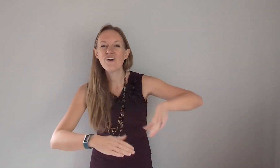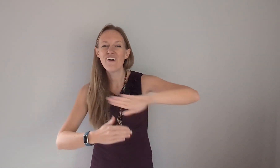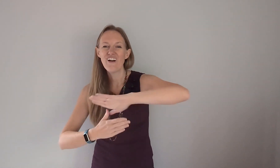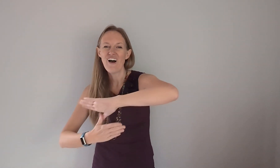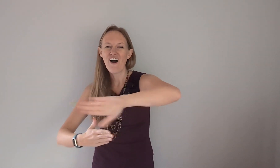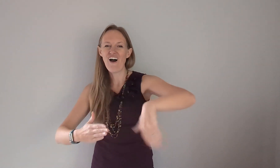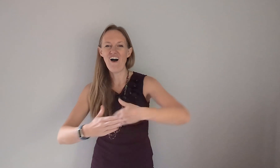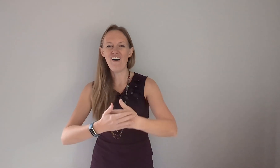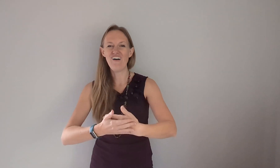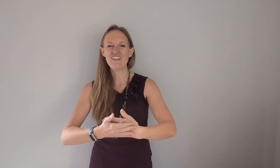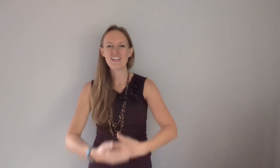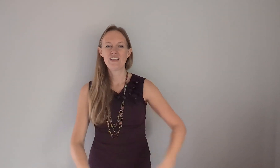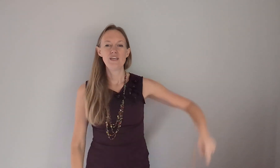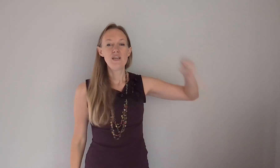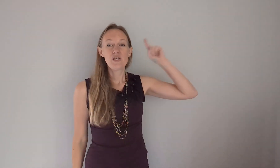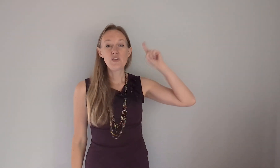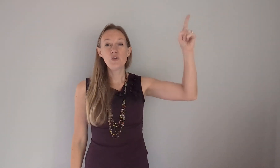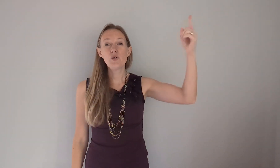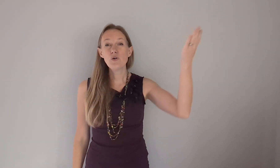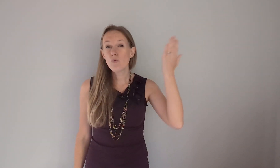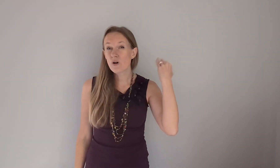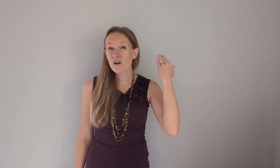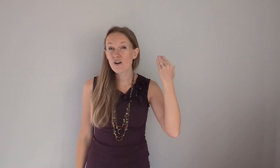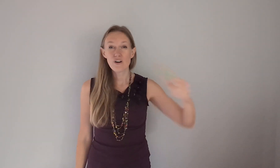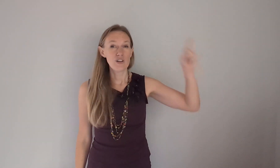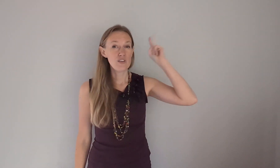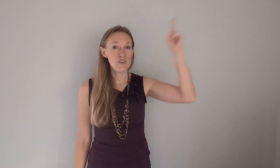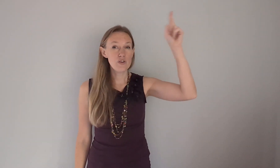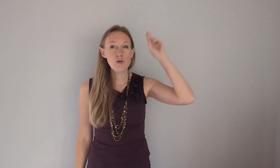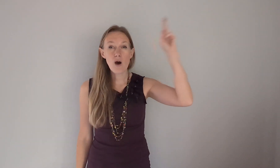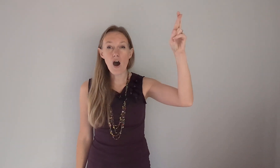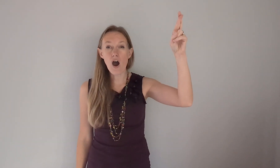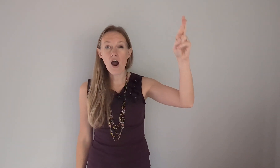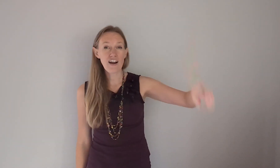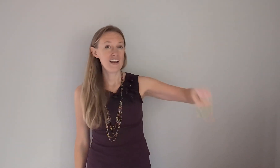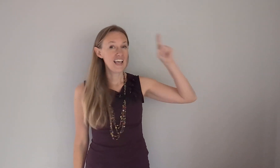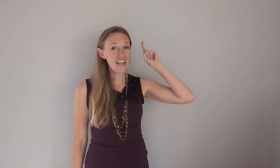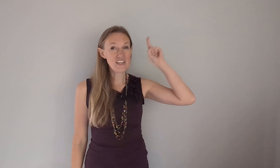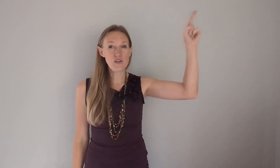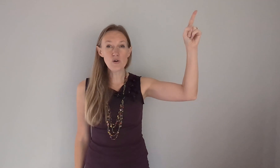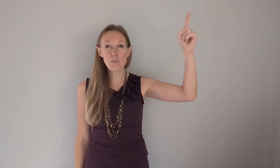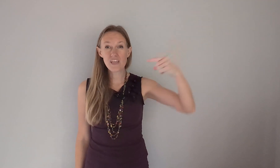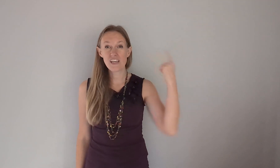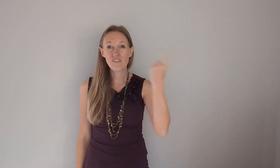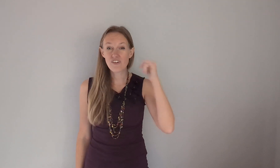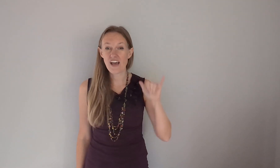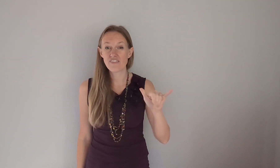over all. You were, you are, and you'll be